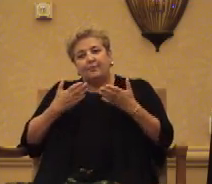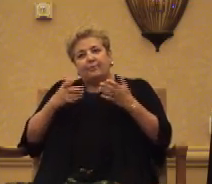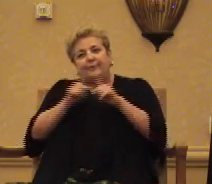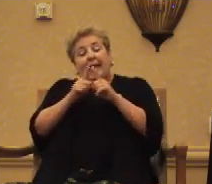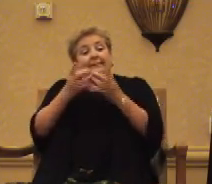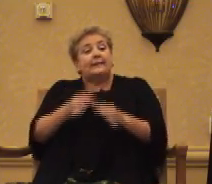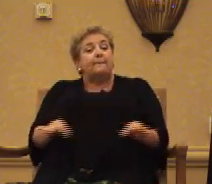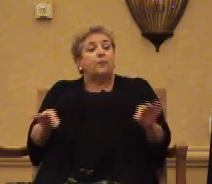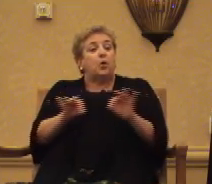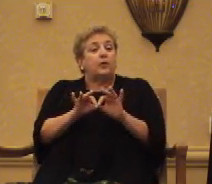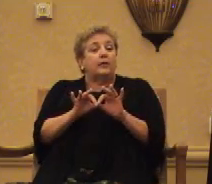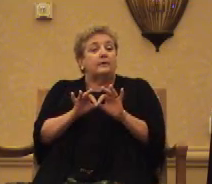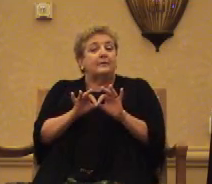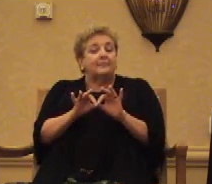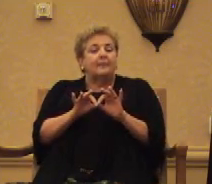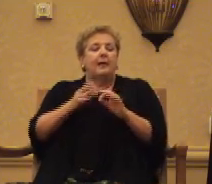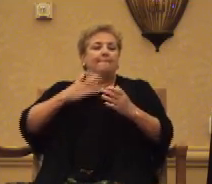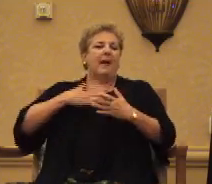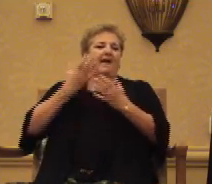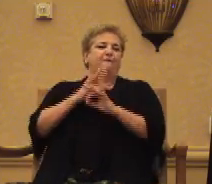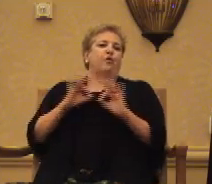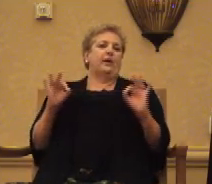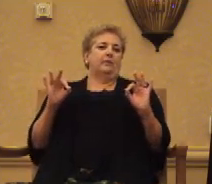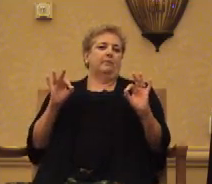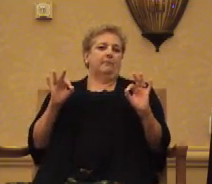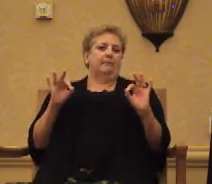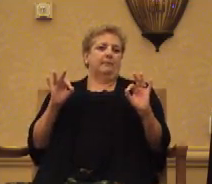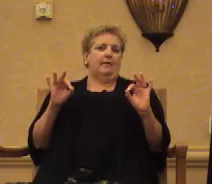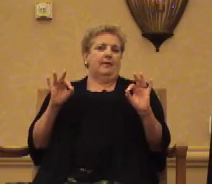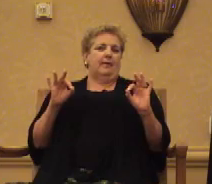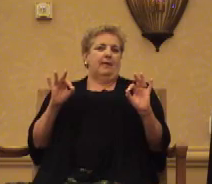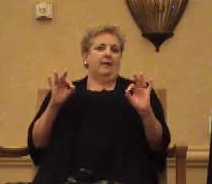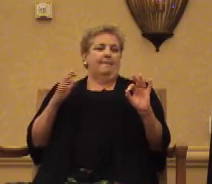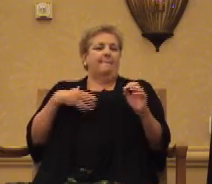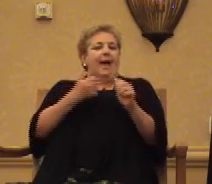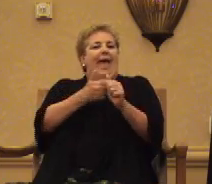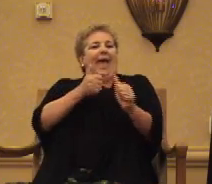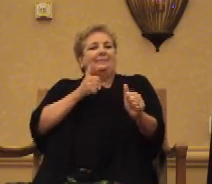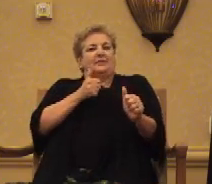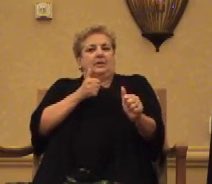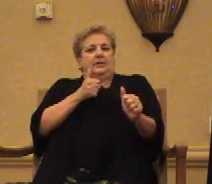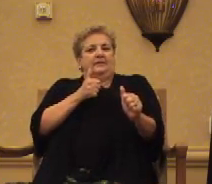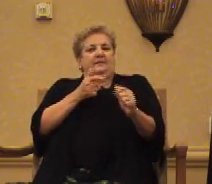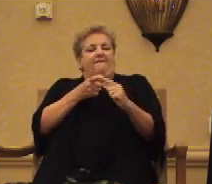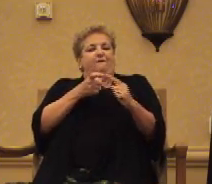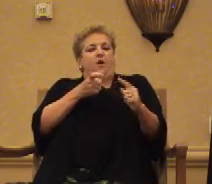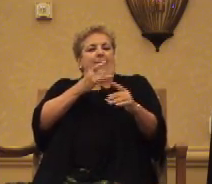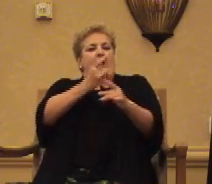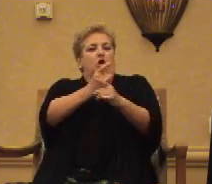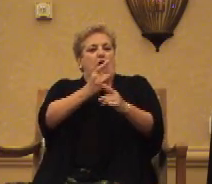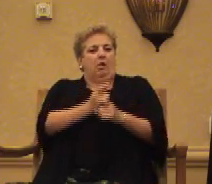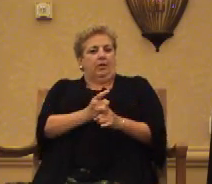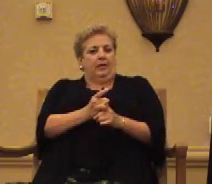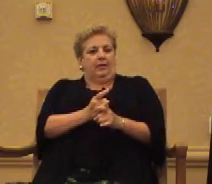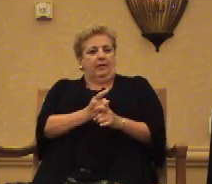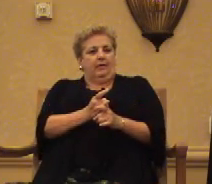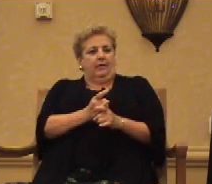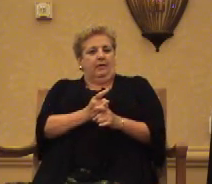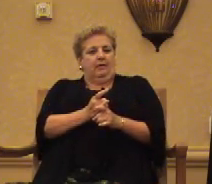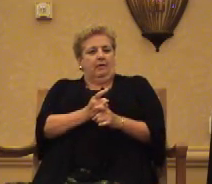freedom. Abstinence from alcohol without freedom for a guy like me drives me. It's so insane that guys like